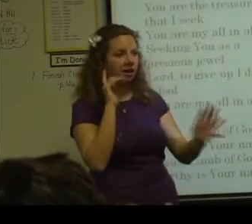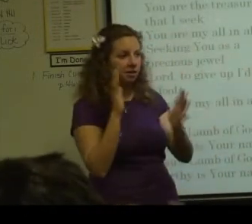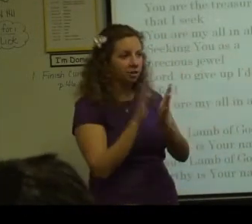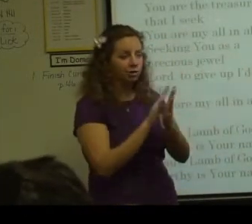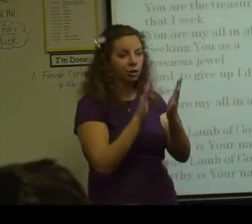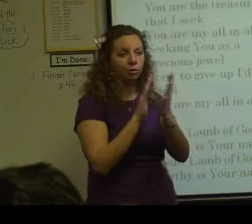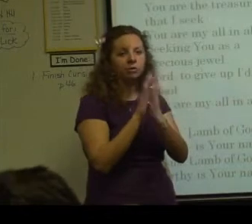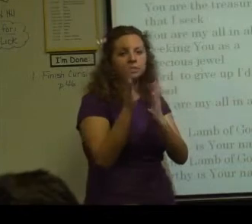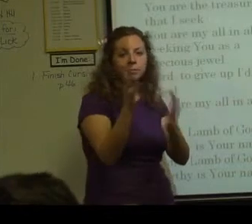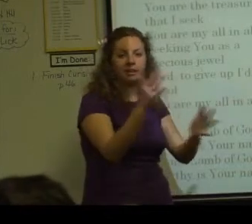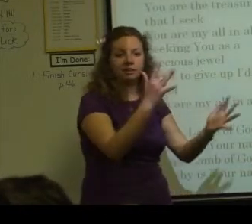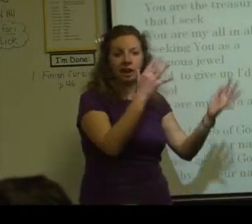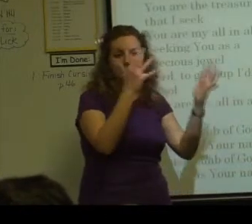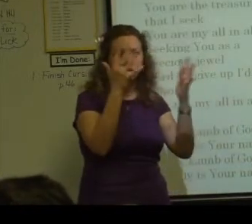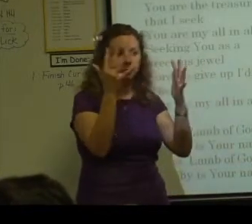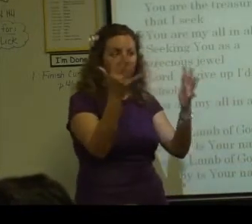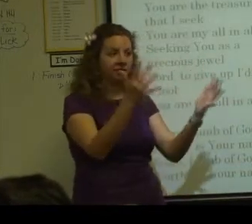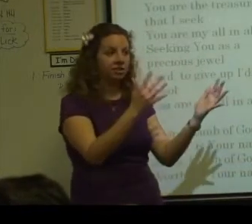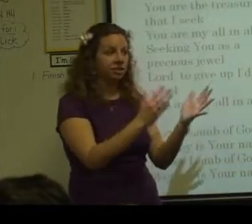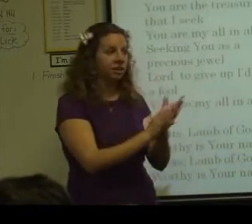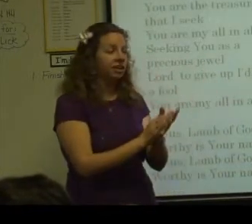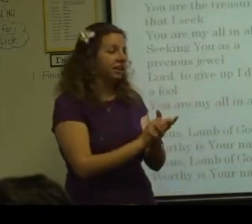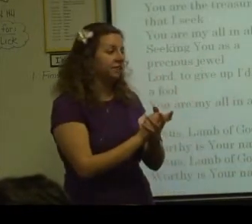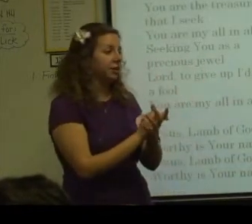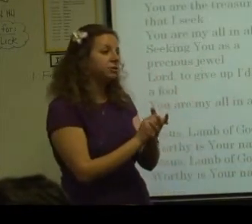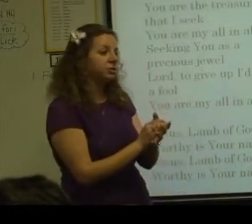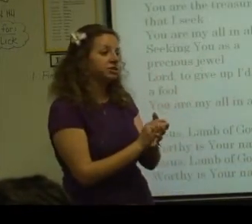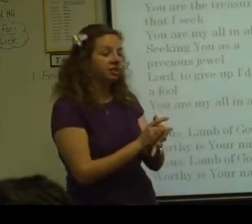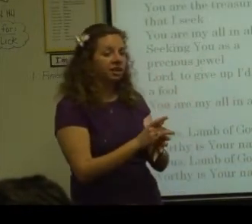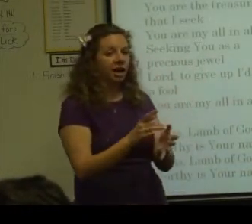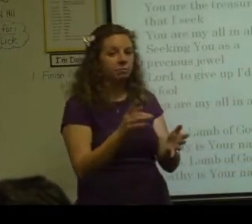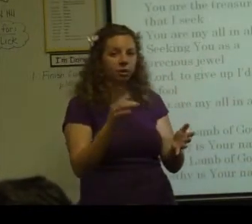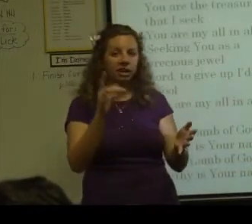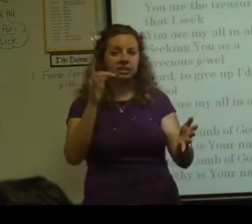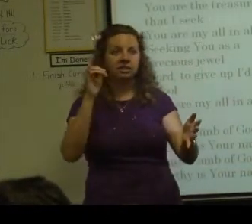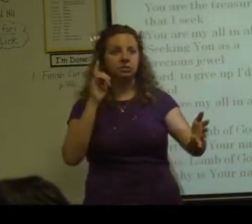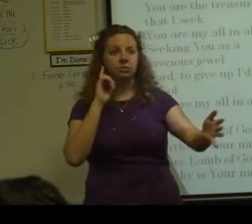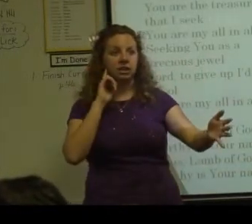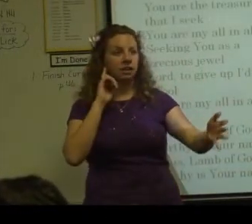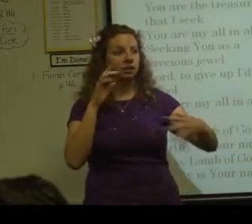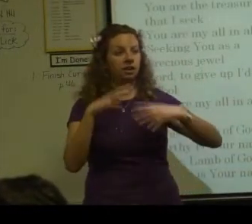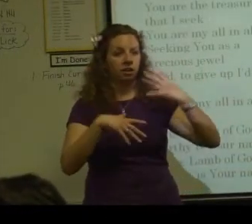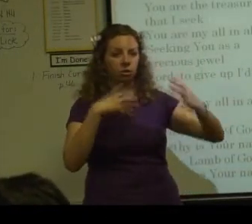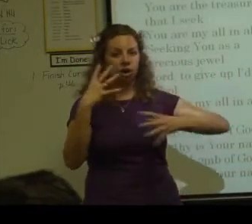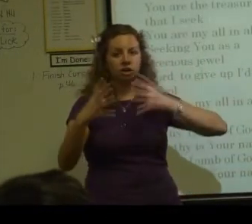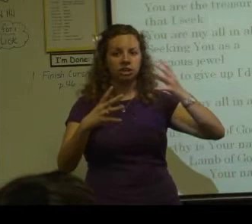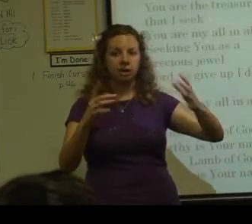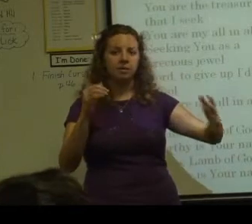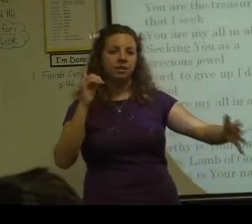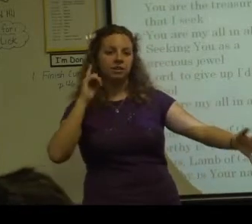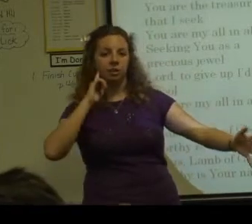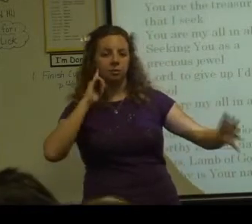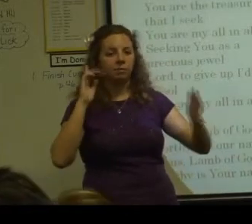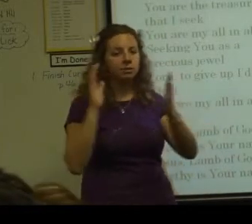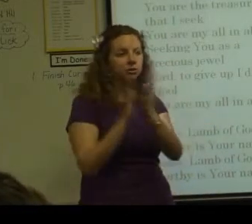yeah. So depending on how much time you have in the song. If I was doing a song that had praise and it was like a longer time, then I would probably do